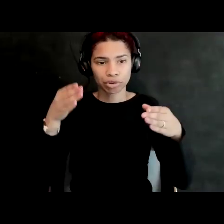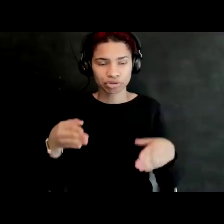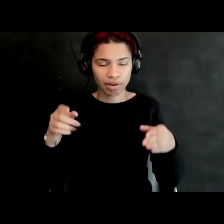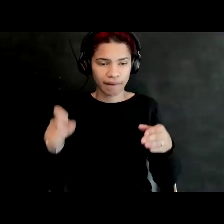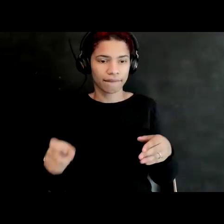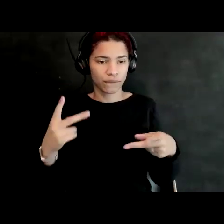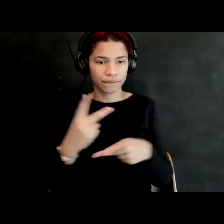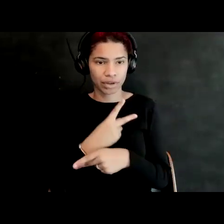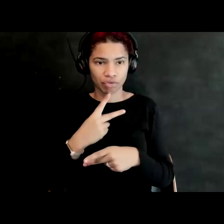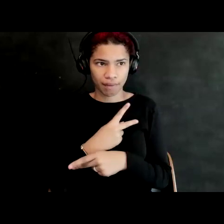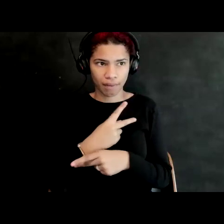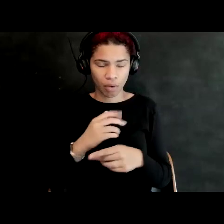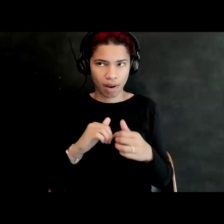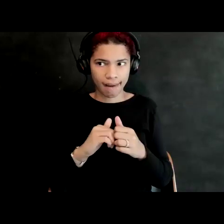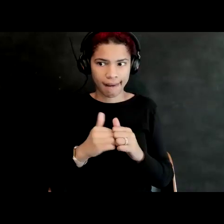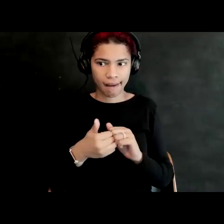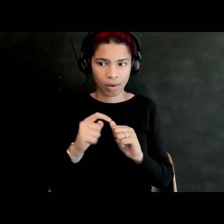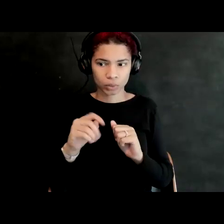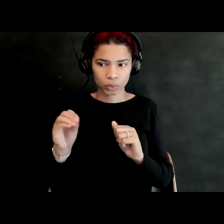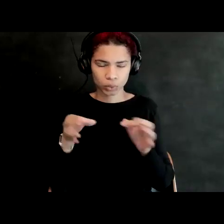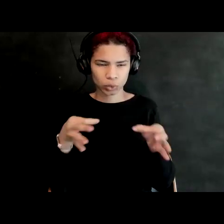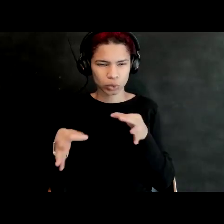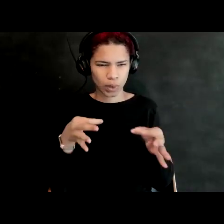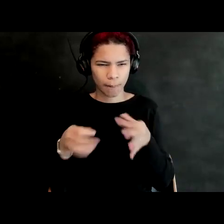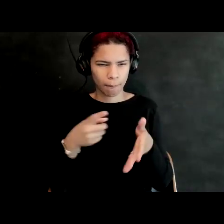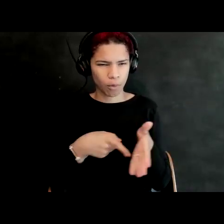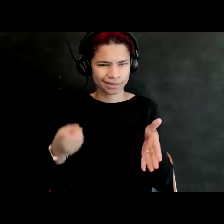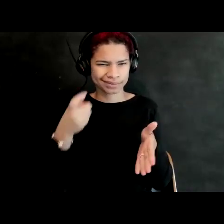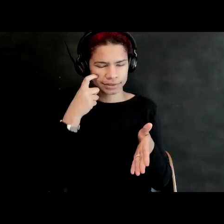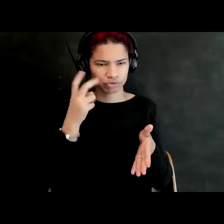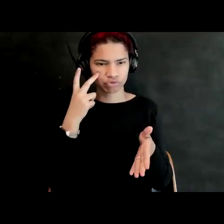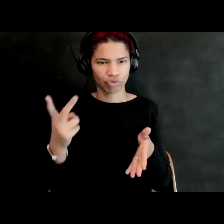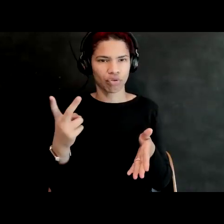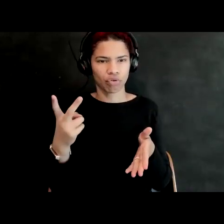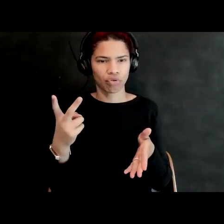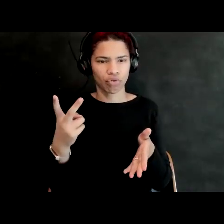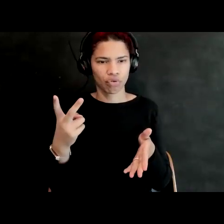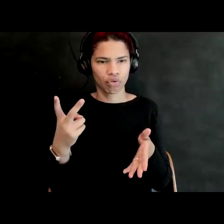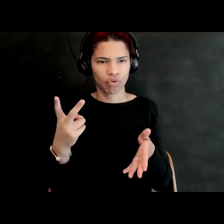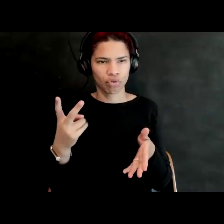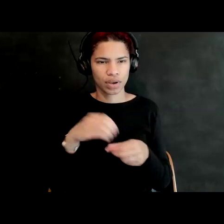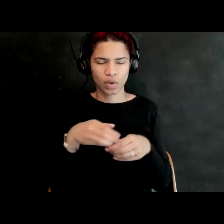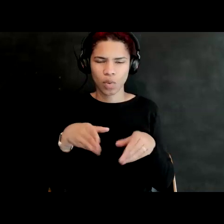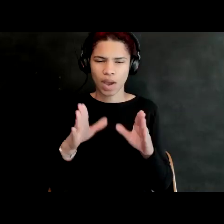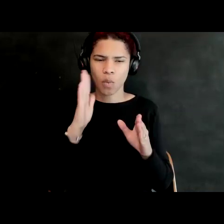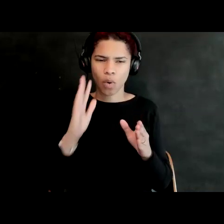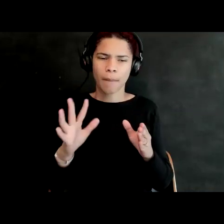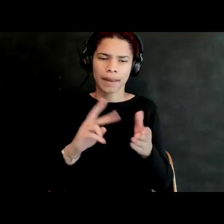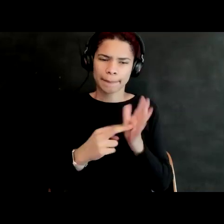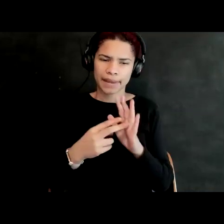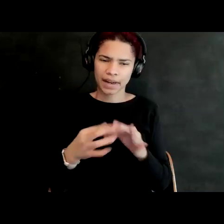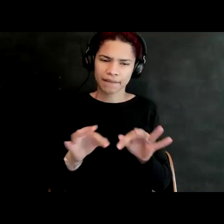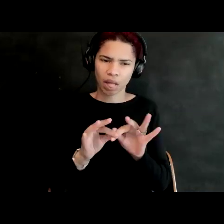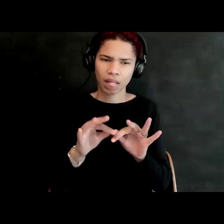out how to describe what they saw in a way that will be meaningful to somebody who's listening,